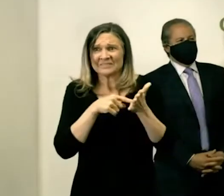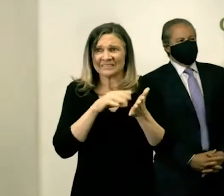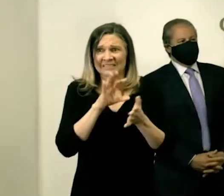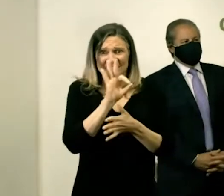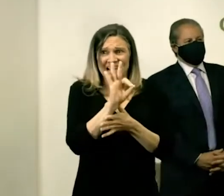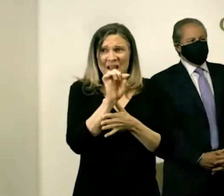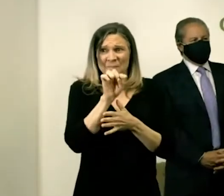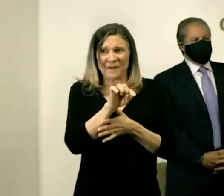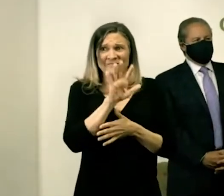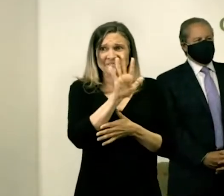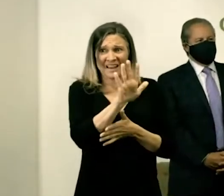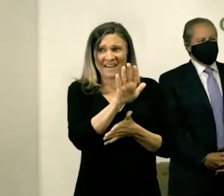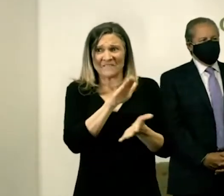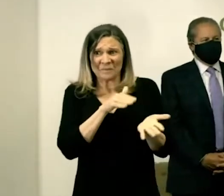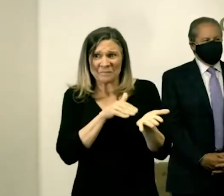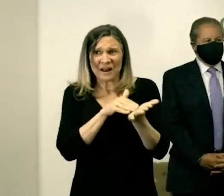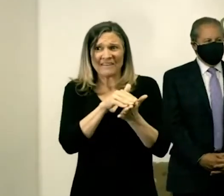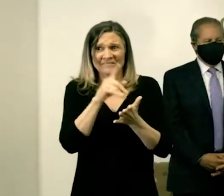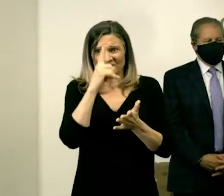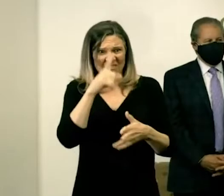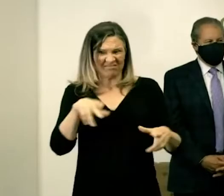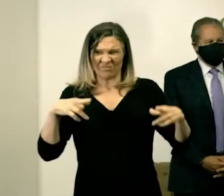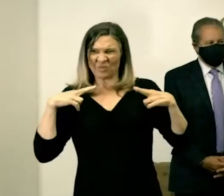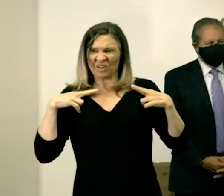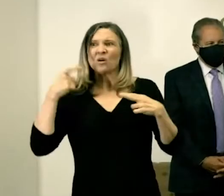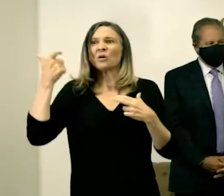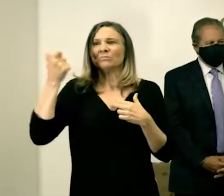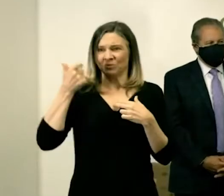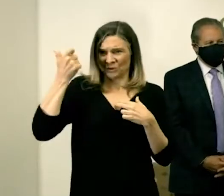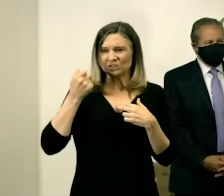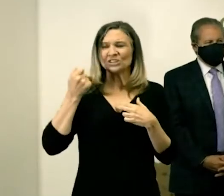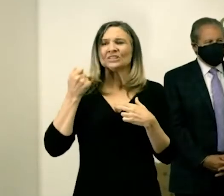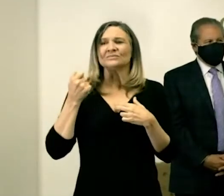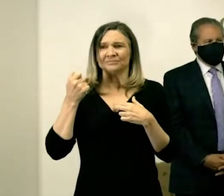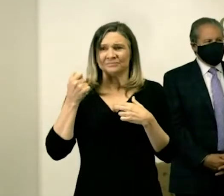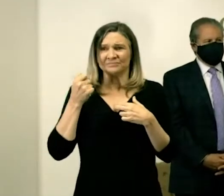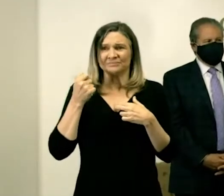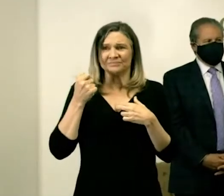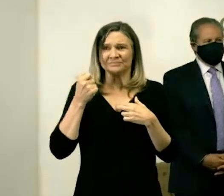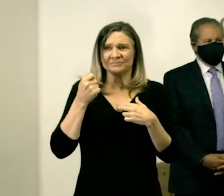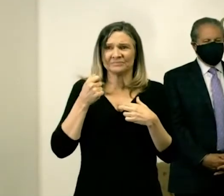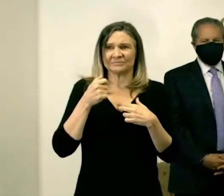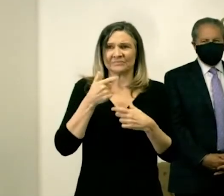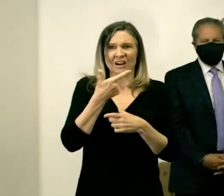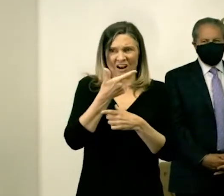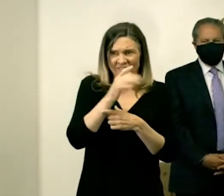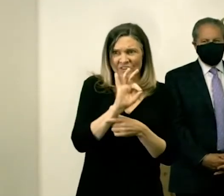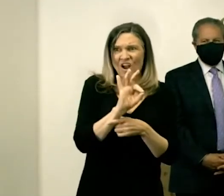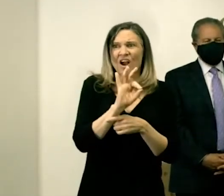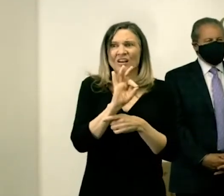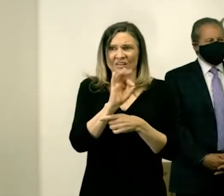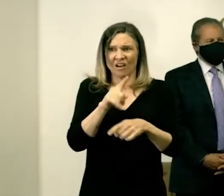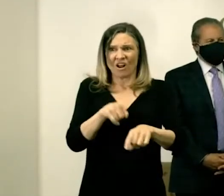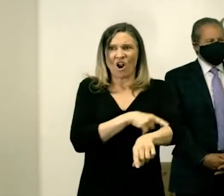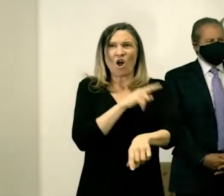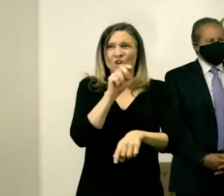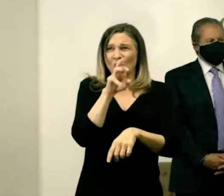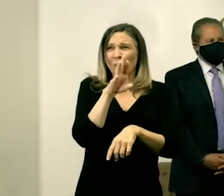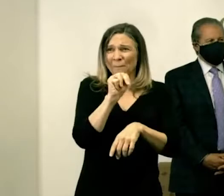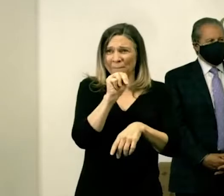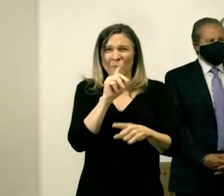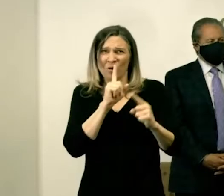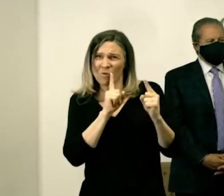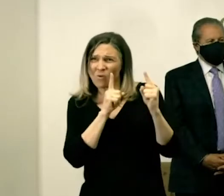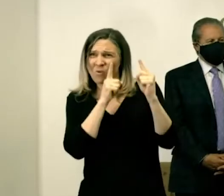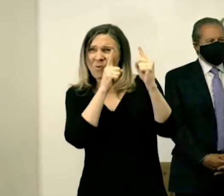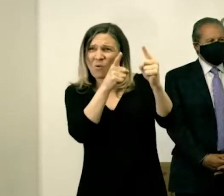No other state in the country I know is putting $10 billion in general fund into paying long-term obligations. We're making progress, and now